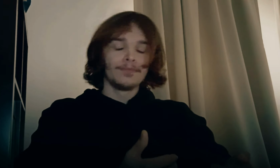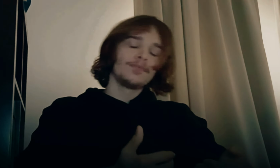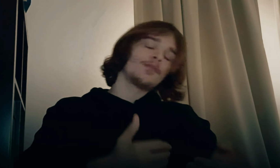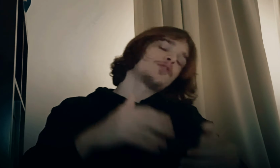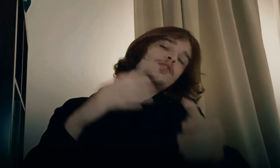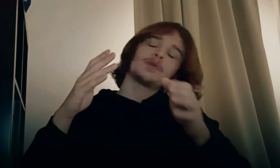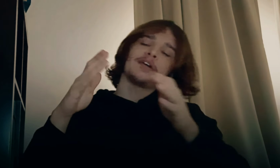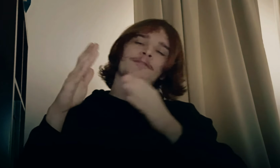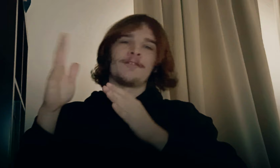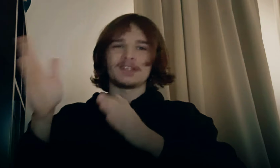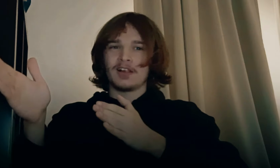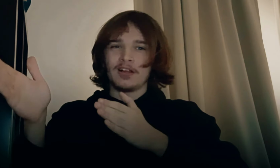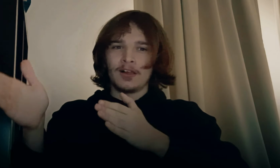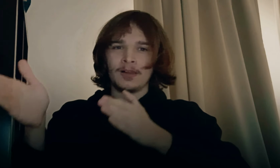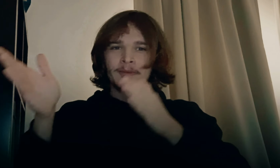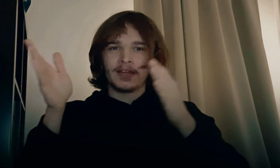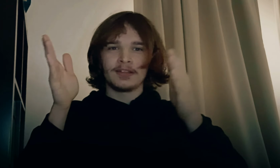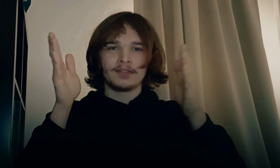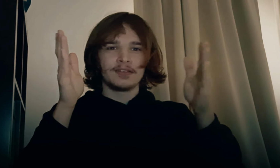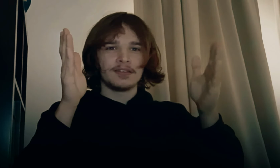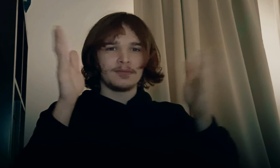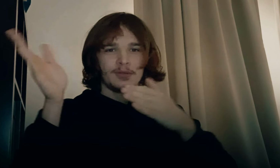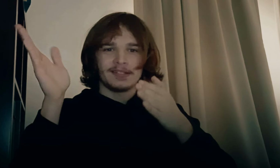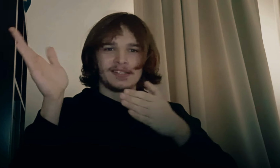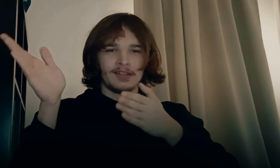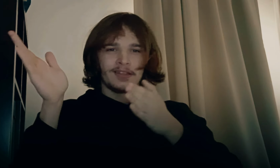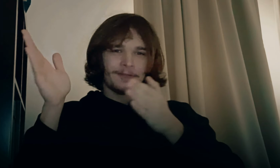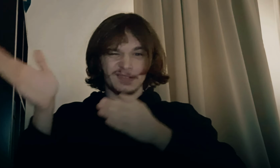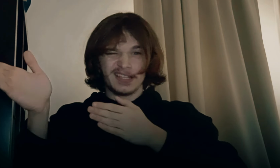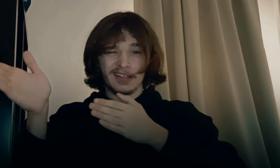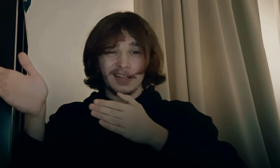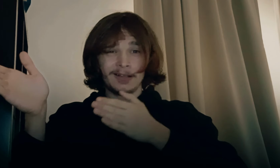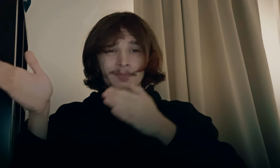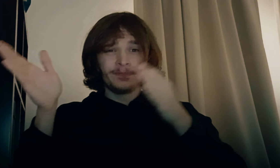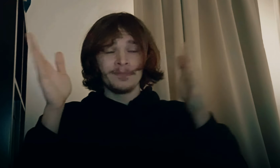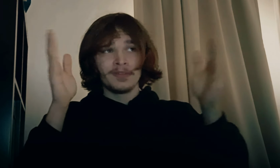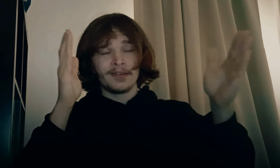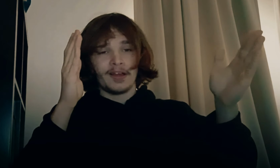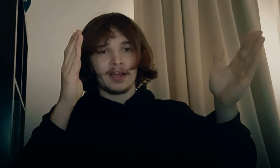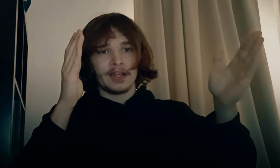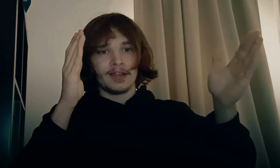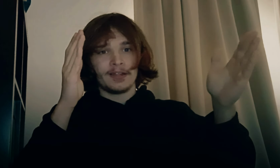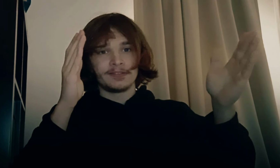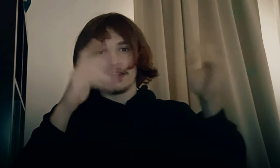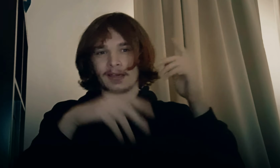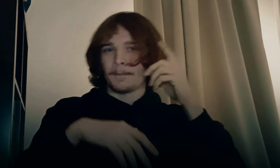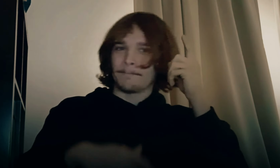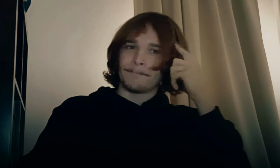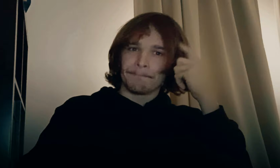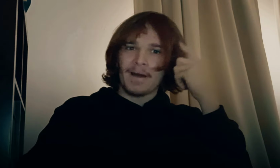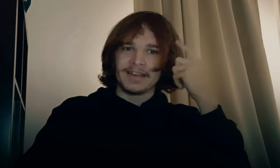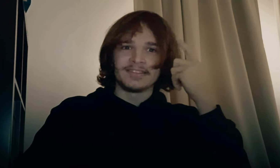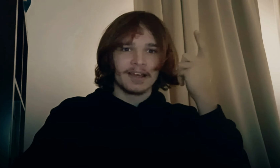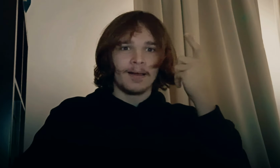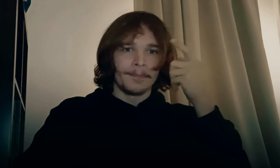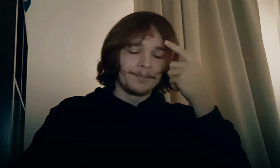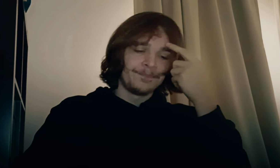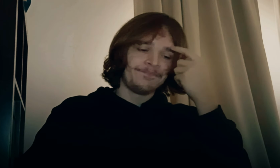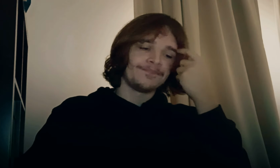Of course, we have physical calm, and we can say like physical calm and like mind calm.